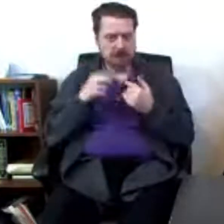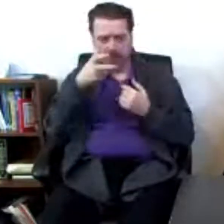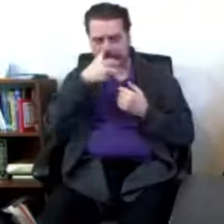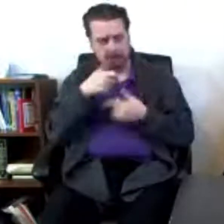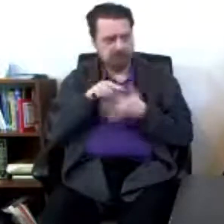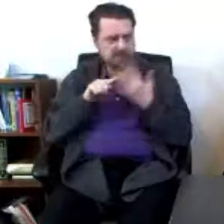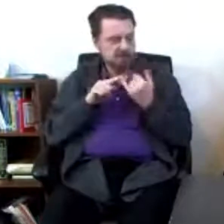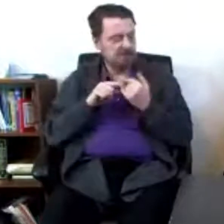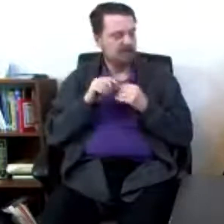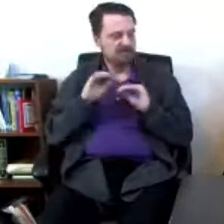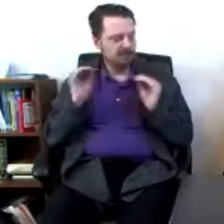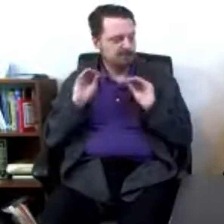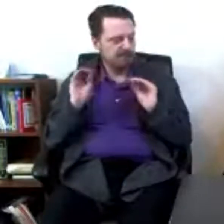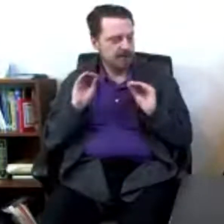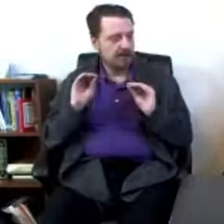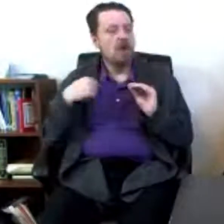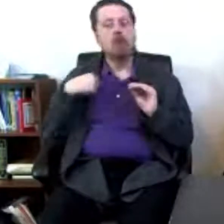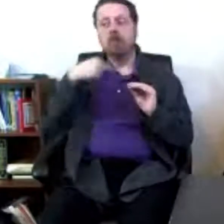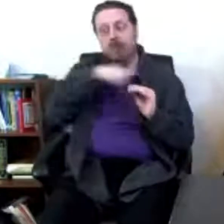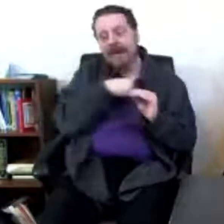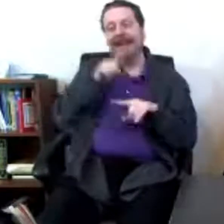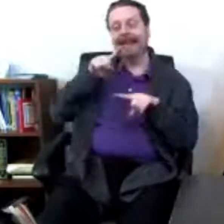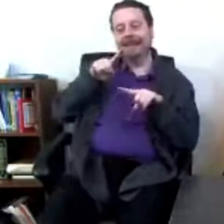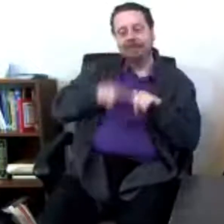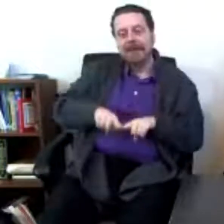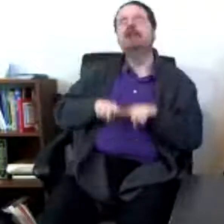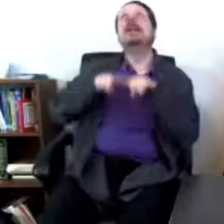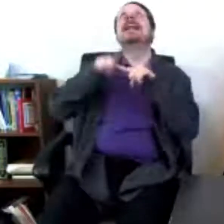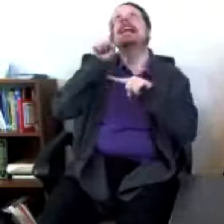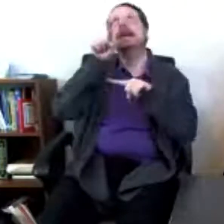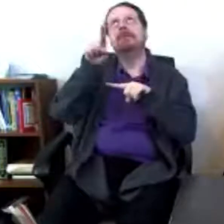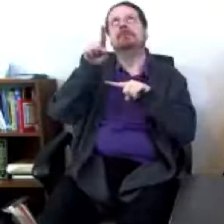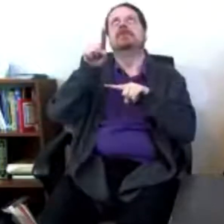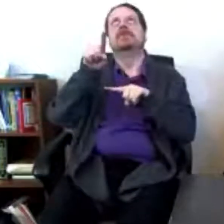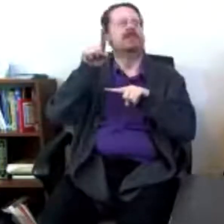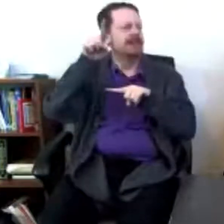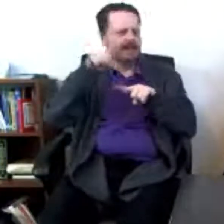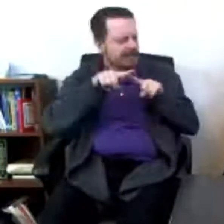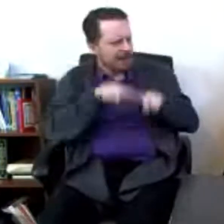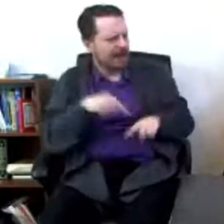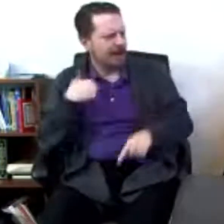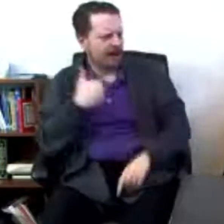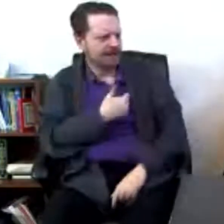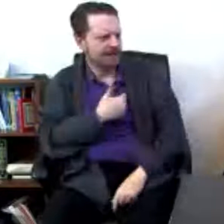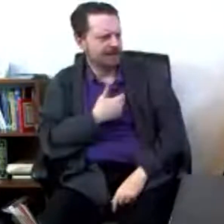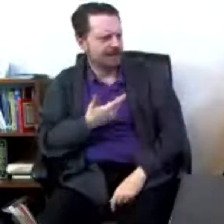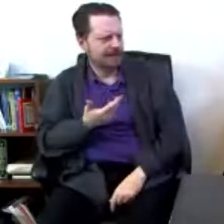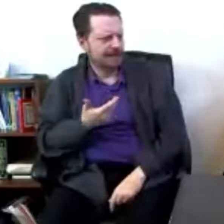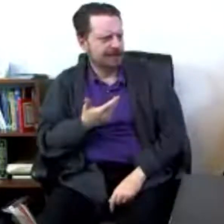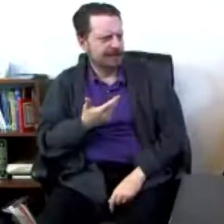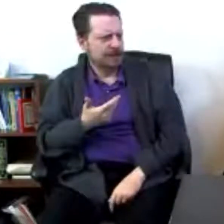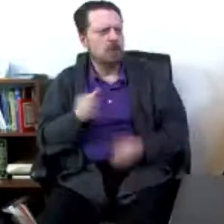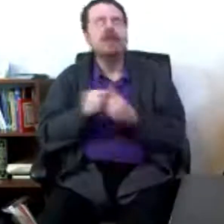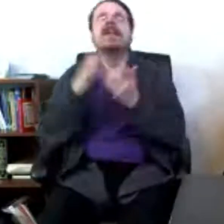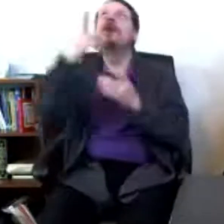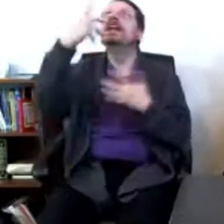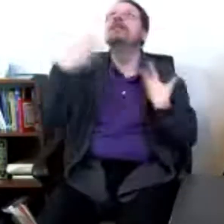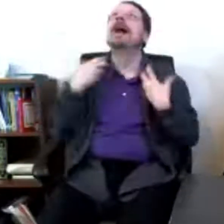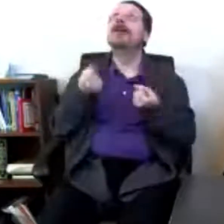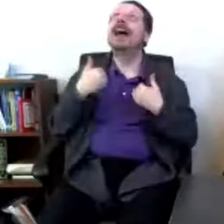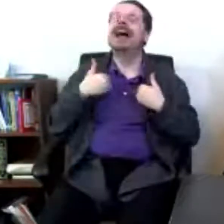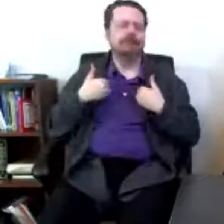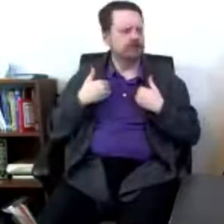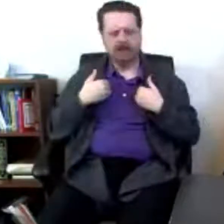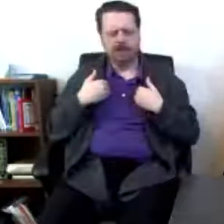the helpless and the needy side, the creatures. Without him, we cannot have health. Without him,